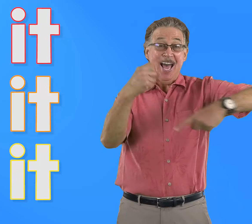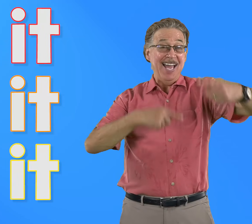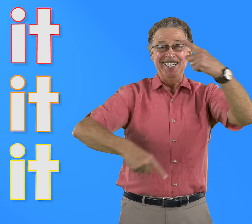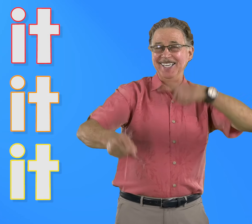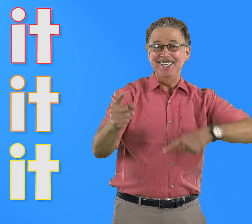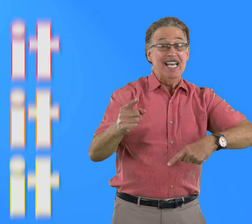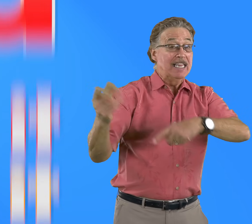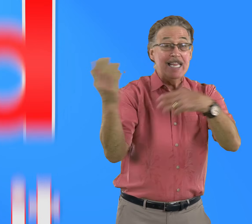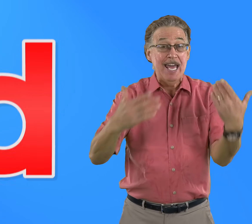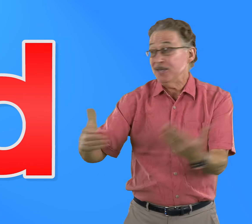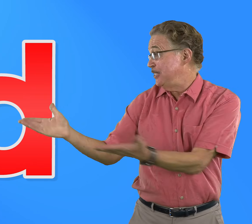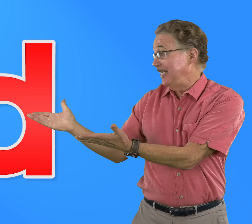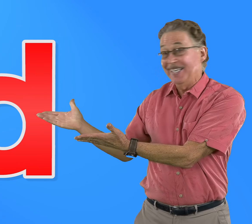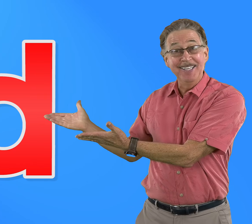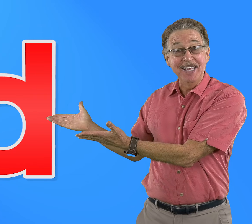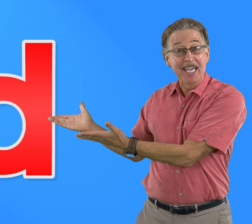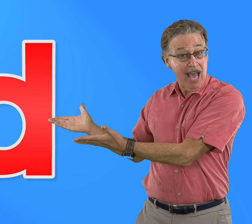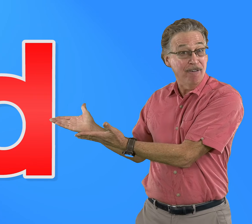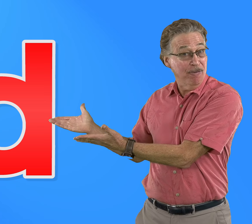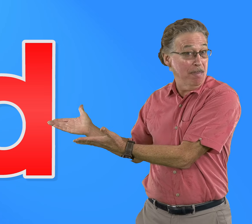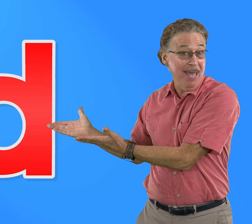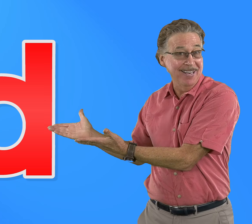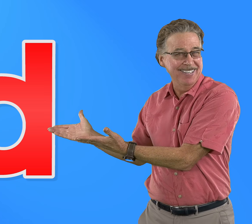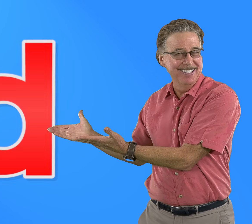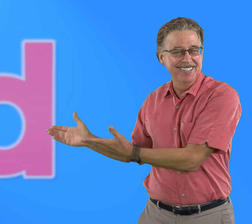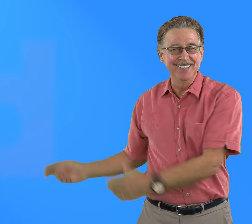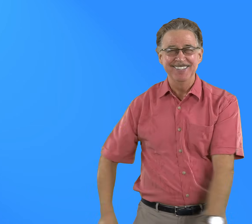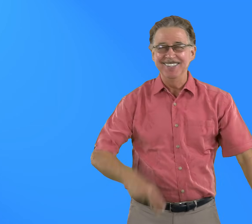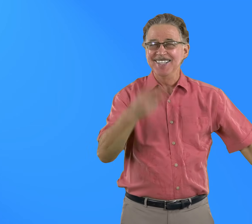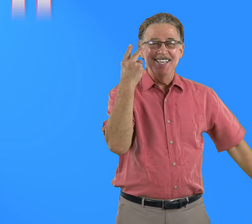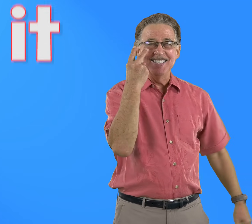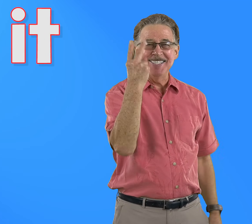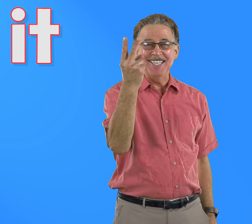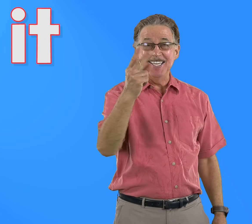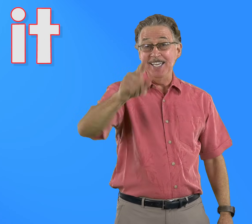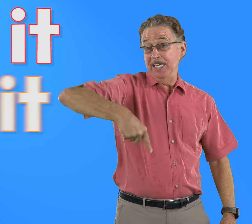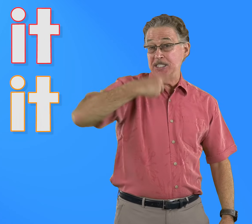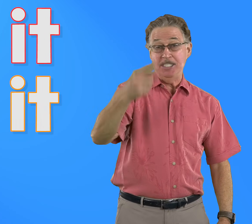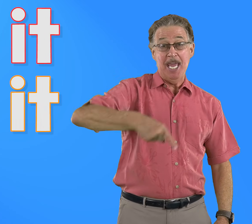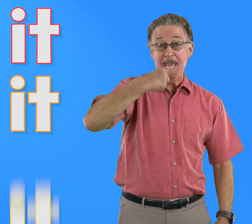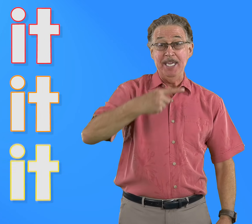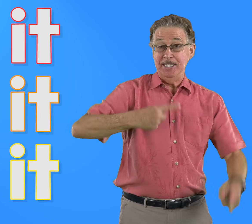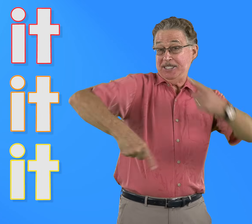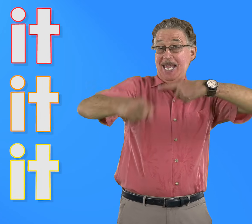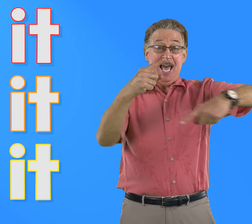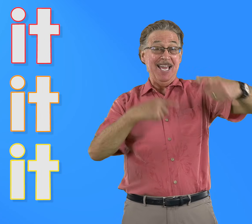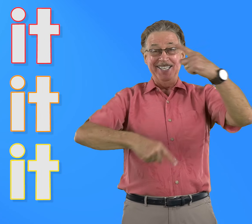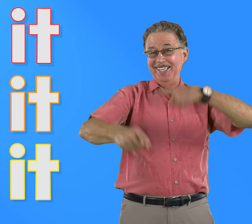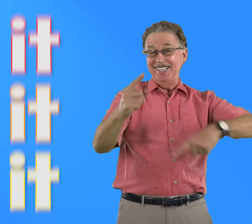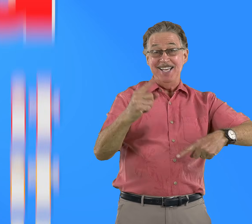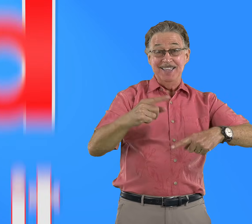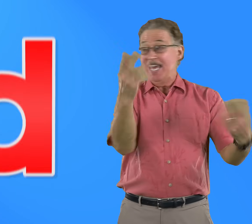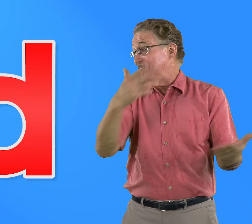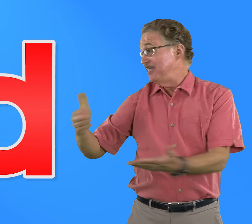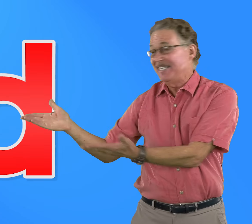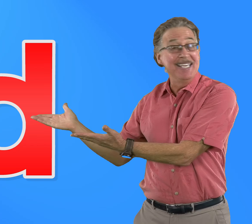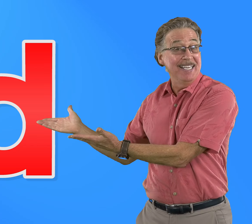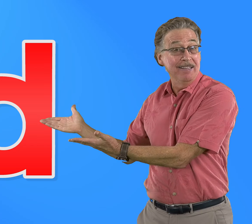sign it. Letter D in the alphabet. See it, say it, sign it. Letter D in